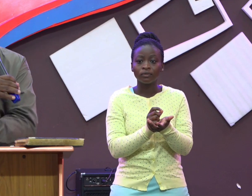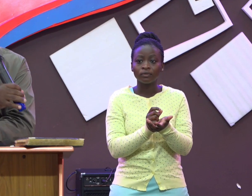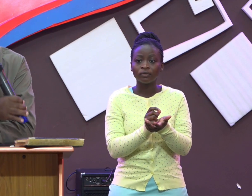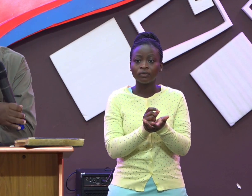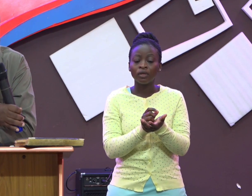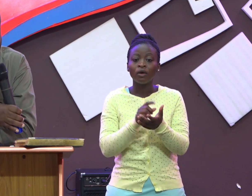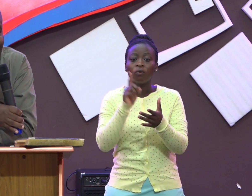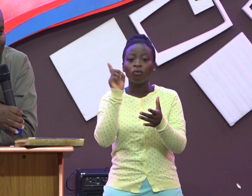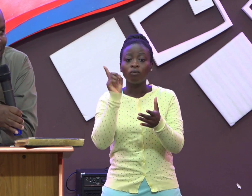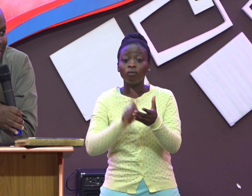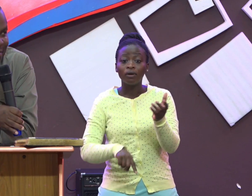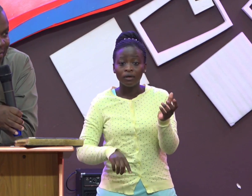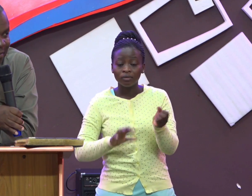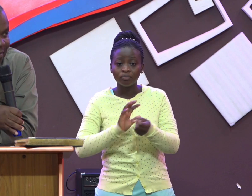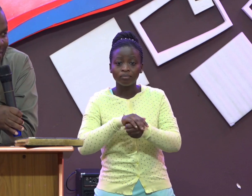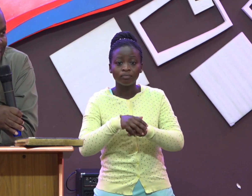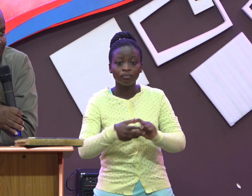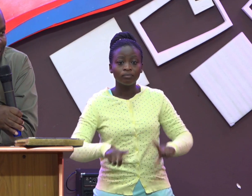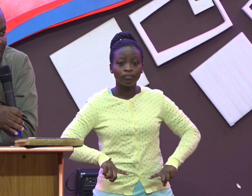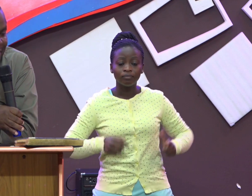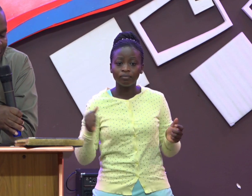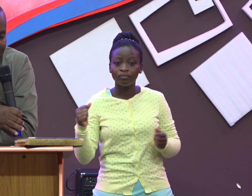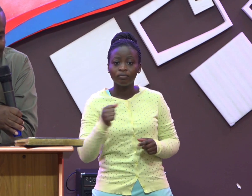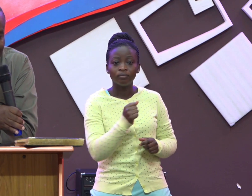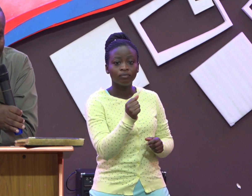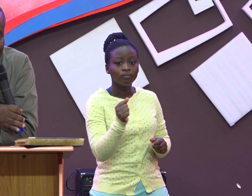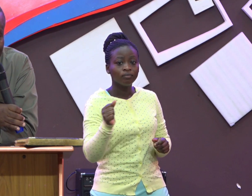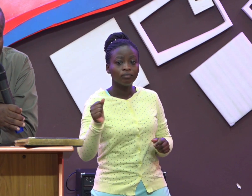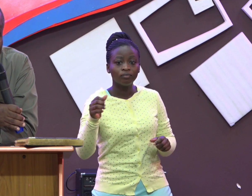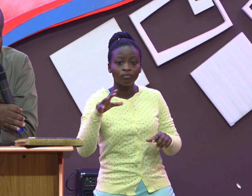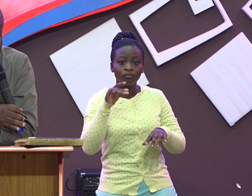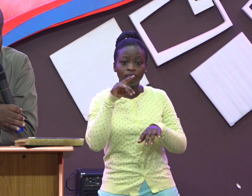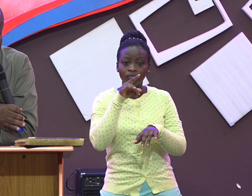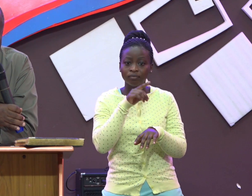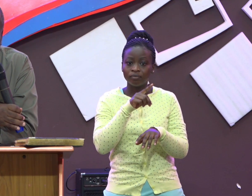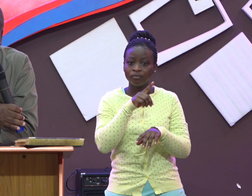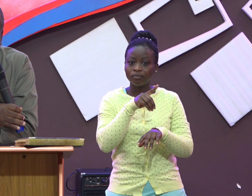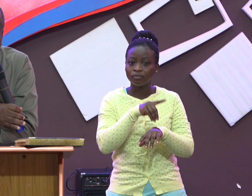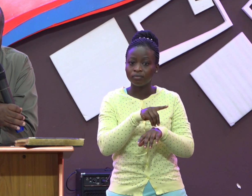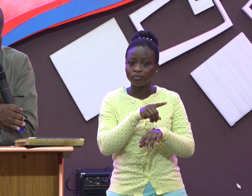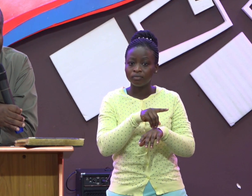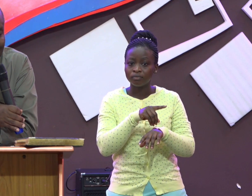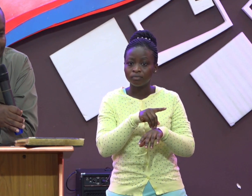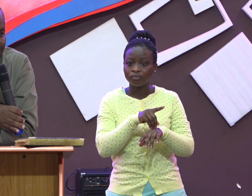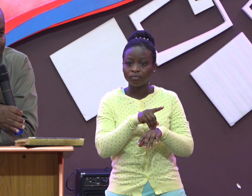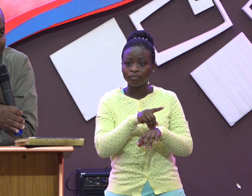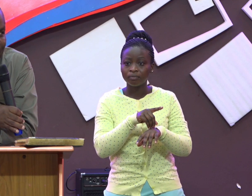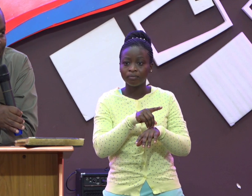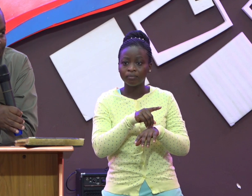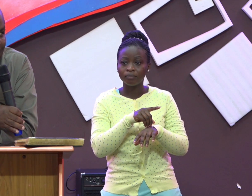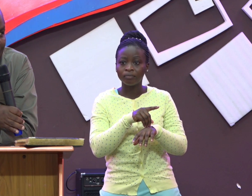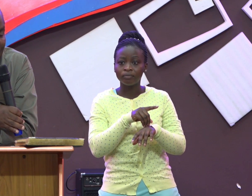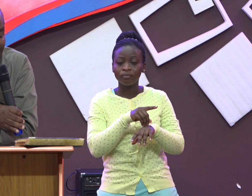muntu ky'oba oli munda. What manifests outwardly is depends on what you are inside. Wekitwalire ku tube.